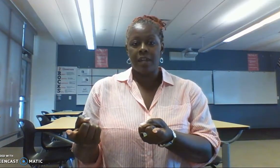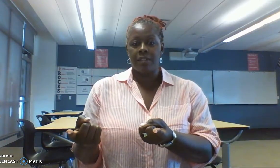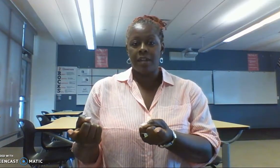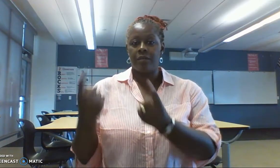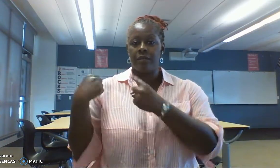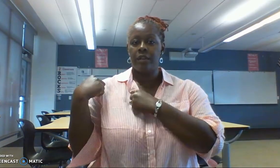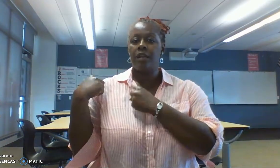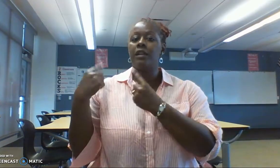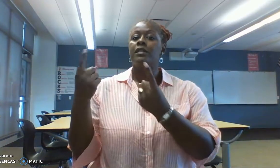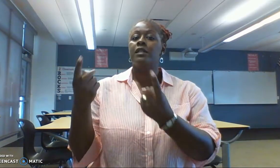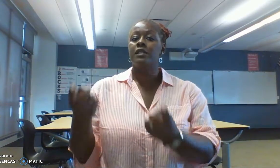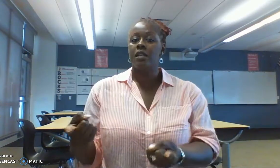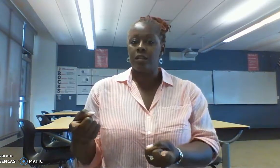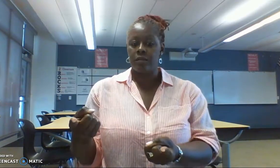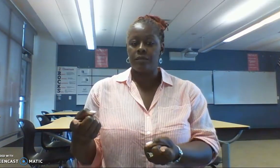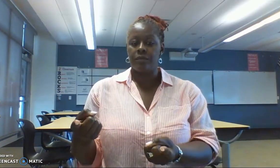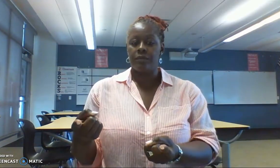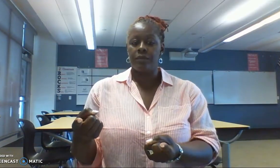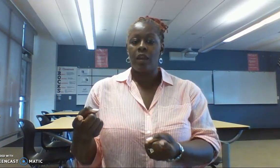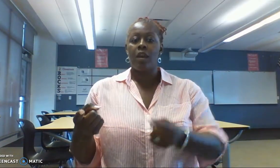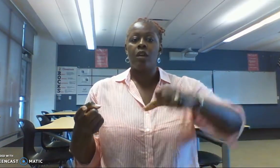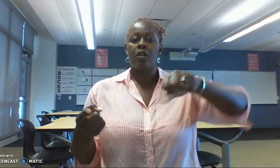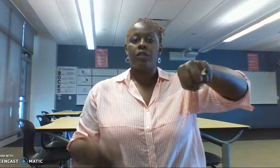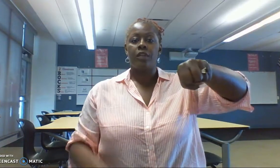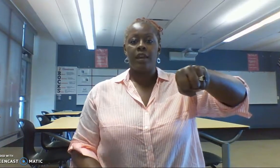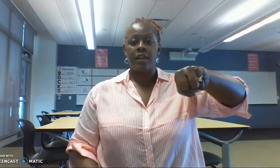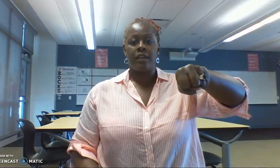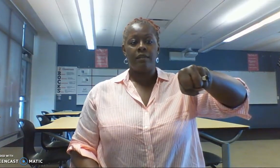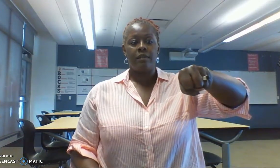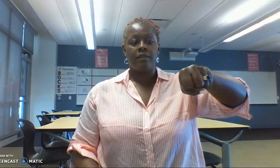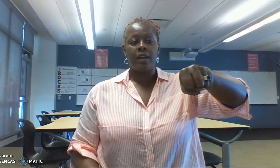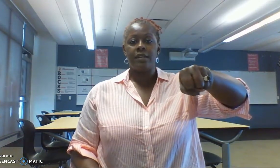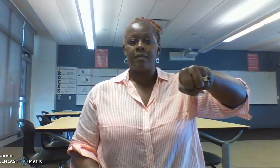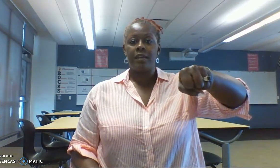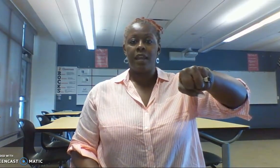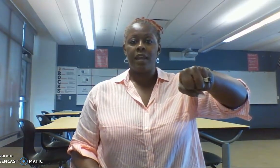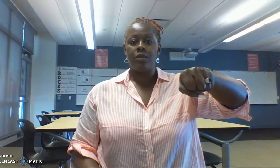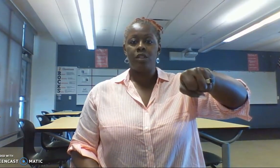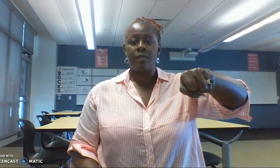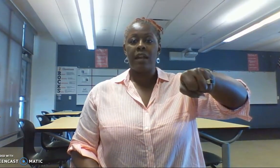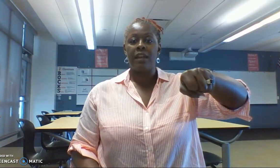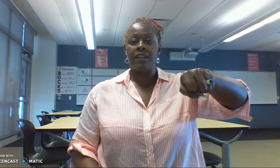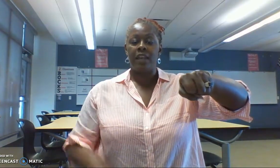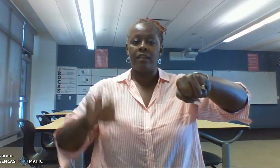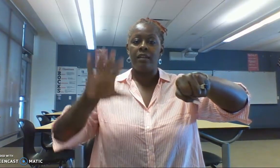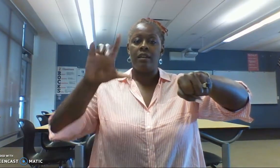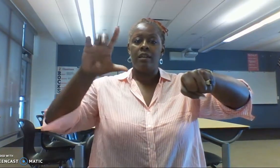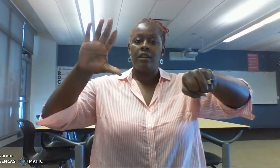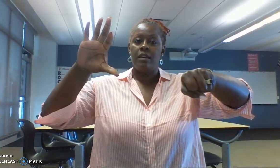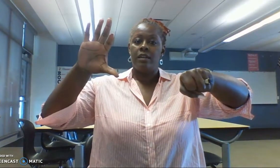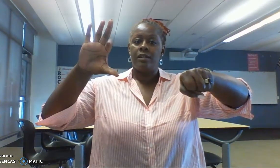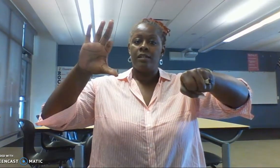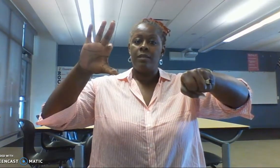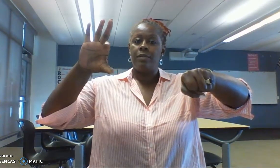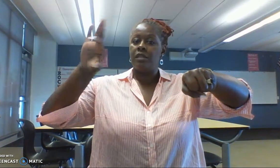down. Until. Earth, non-dominant hand, which is my left hand, a C